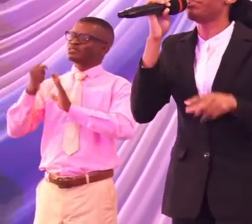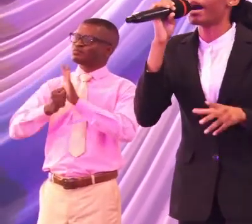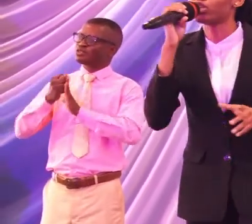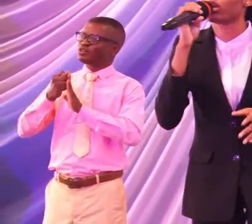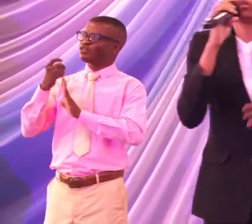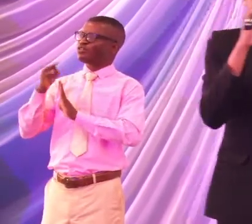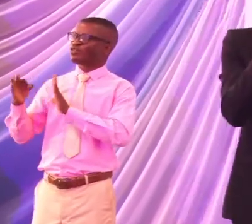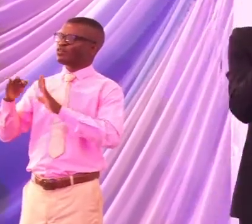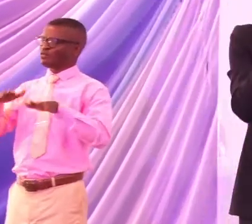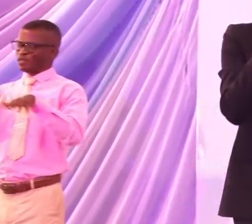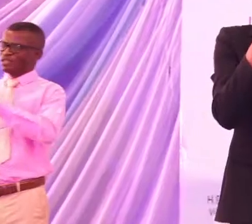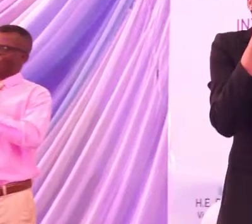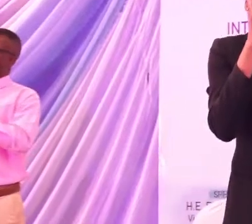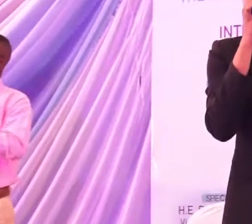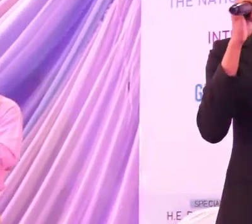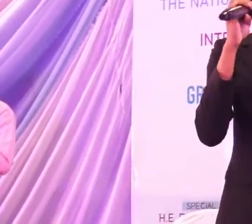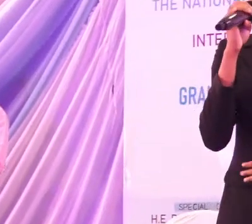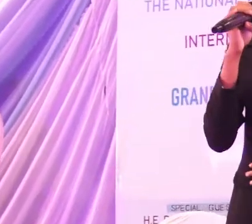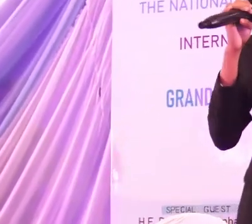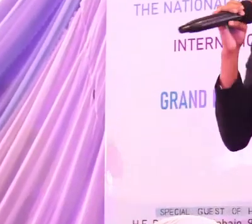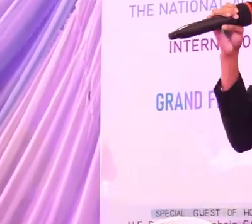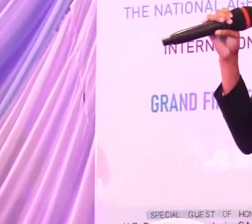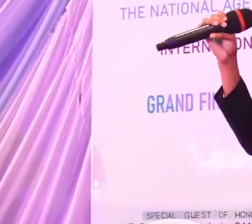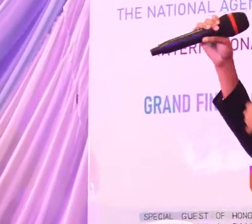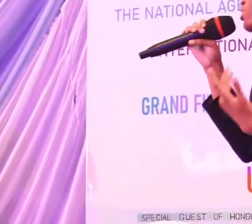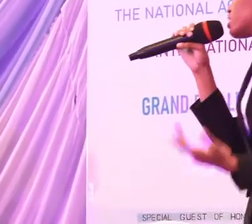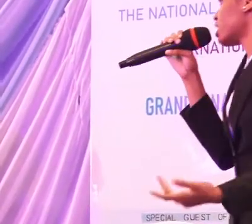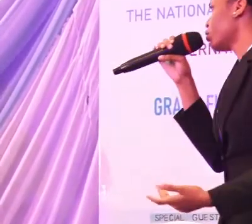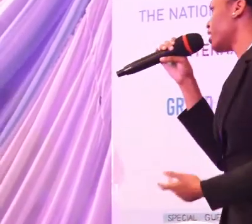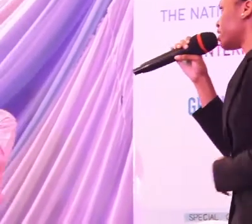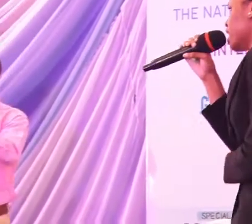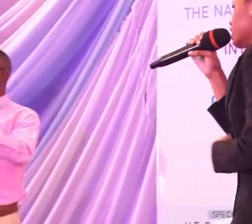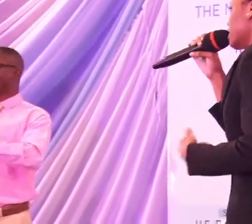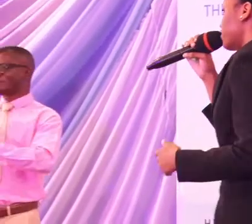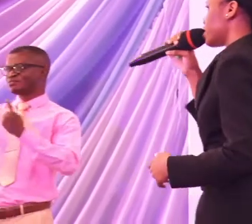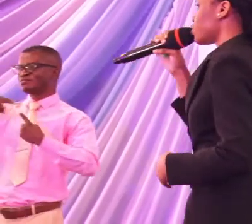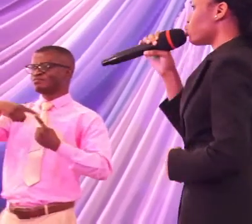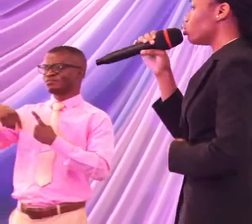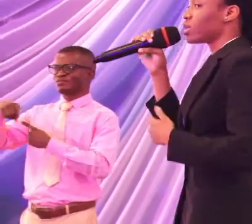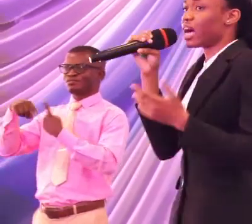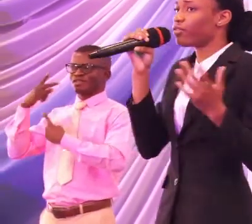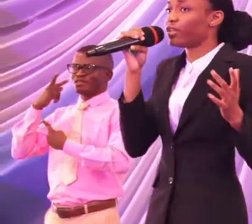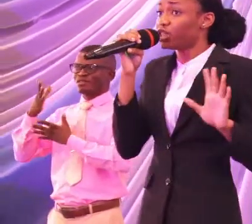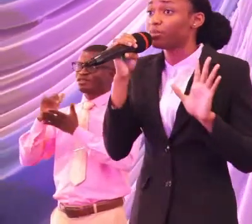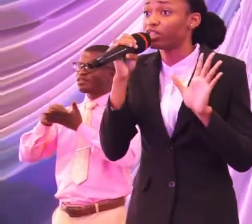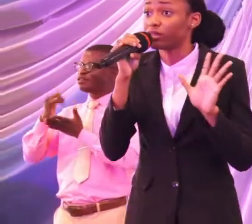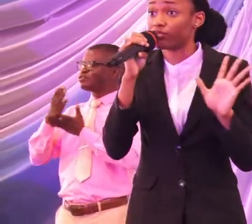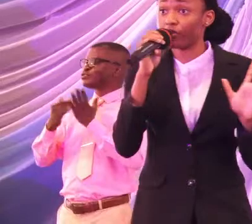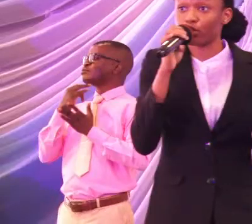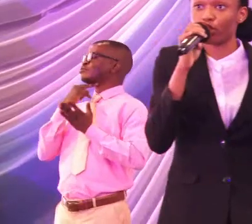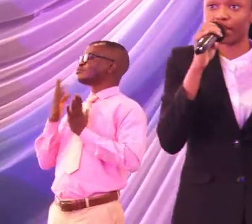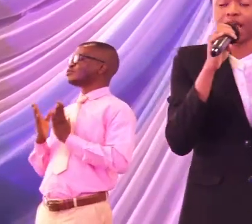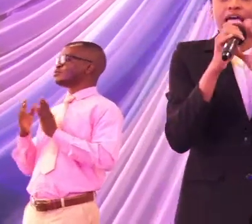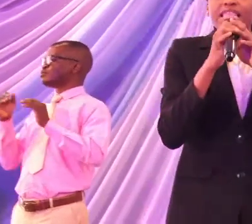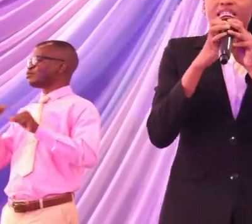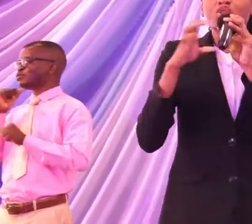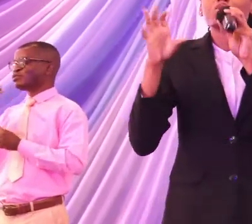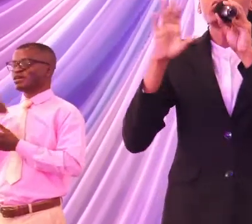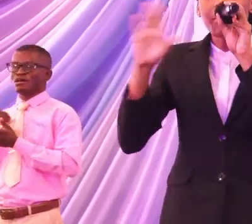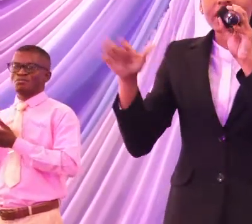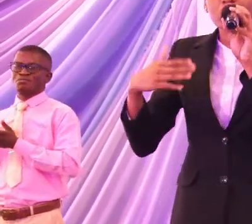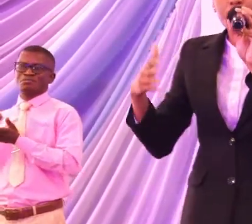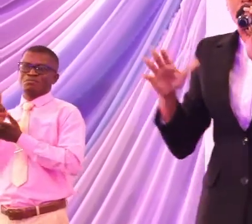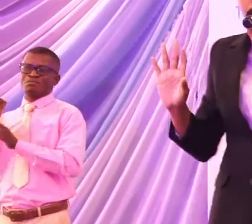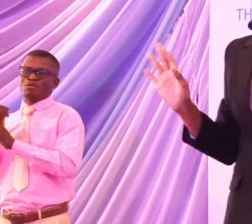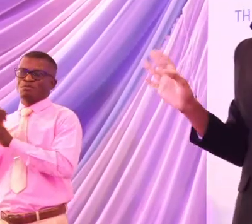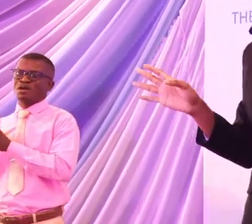of departure. Now, these traffickers will need to move around, and it is foreseeable that these victims would not have legitimate travel documents. This is